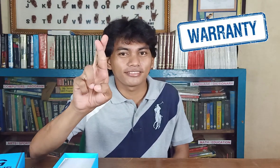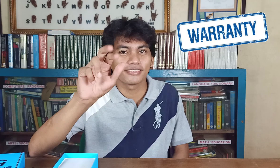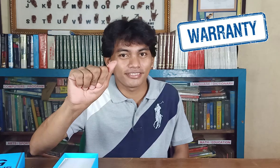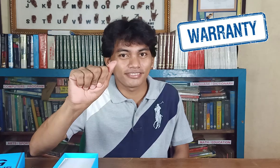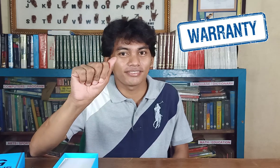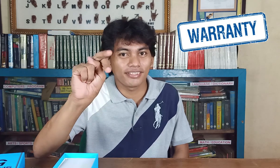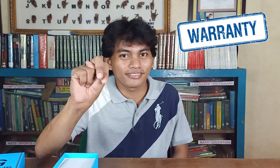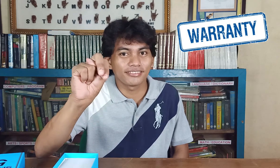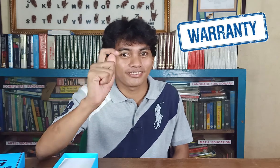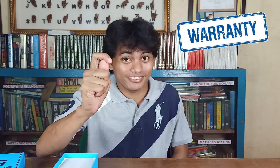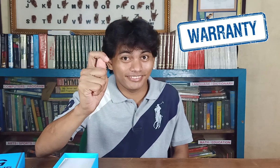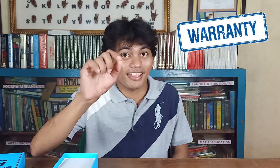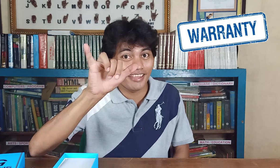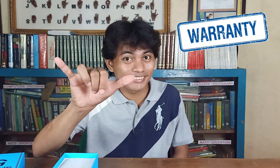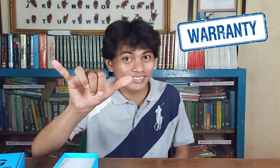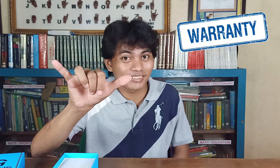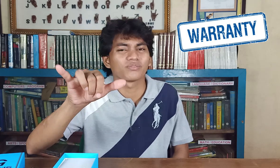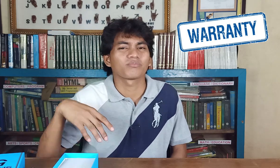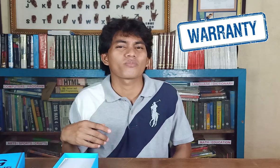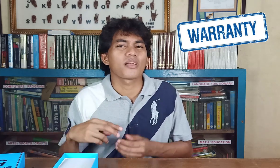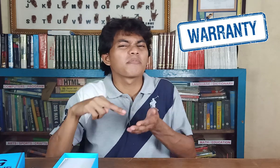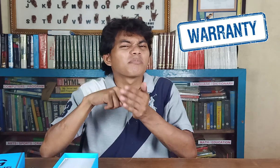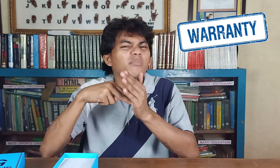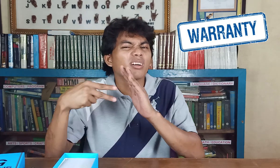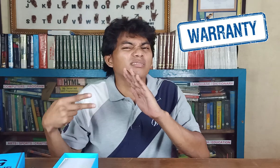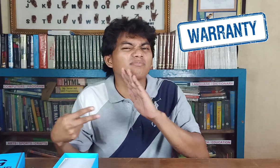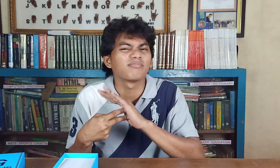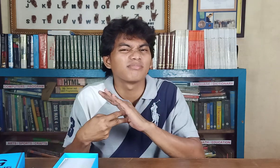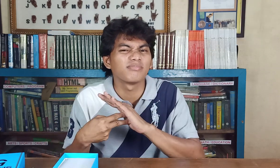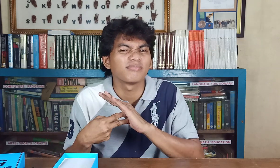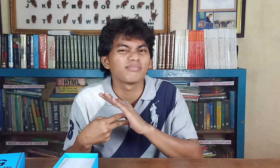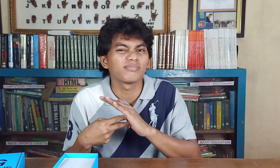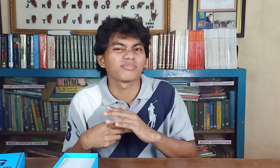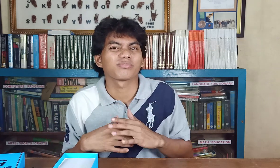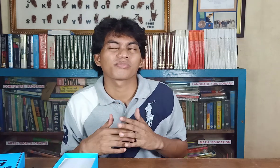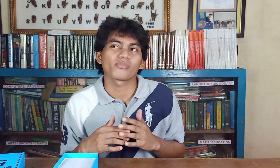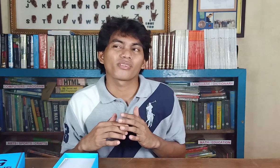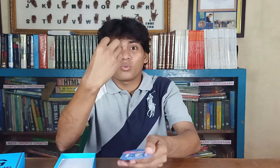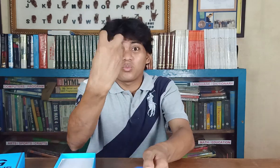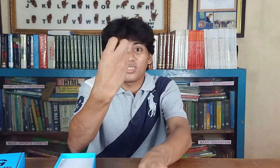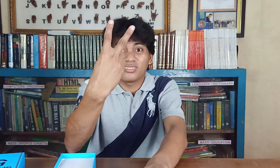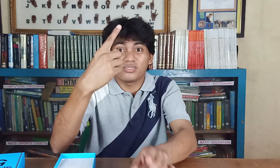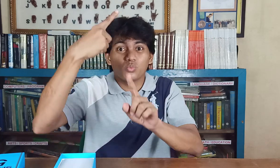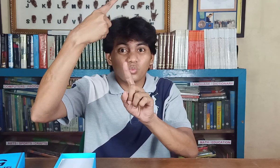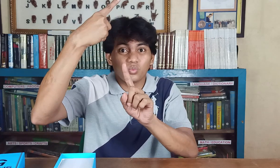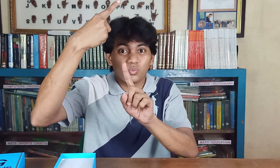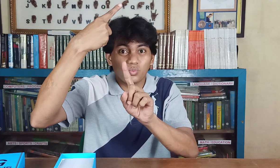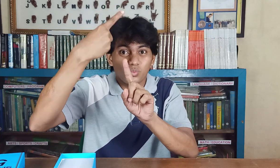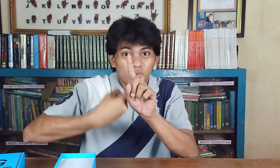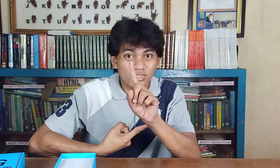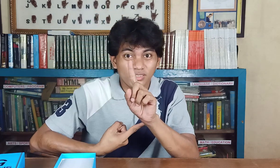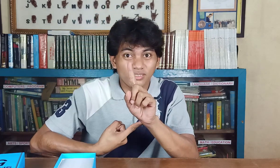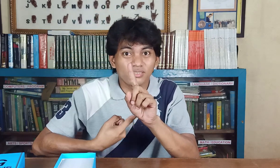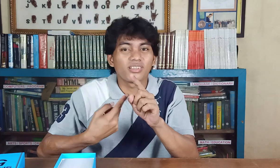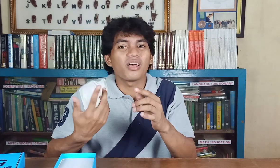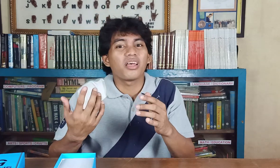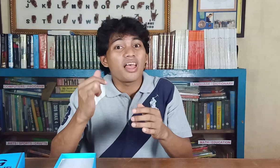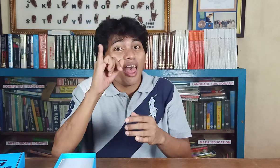Warranty means for 12 months, if something happened to your